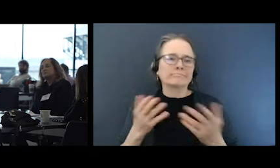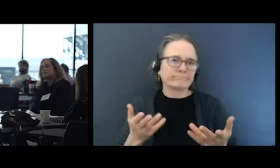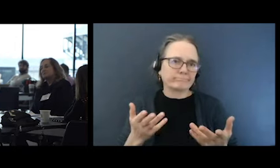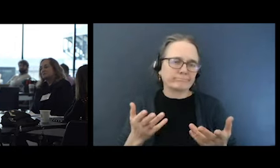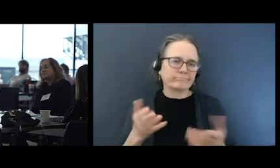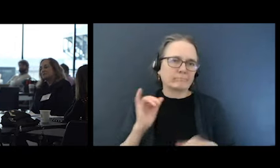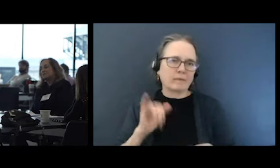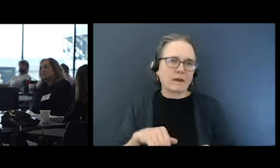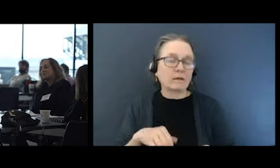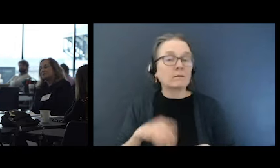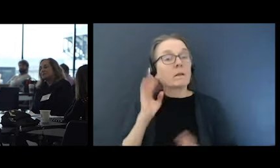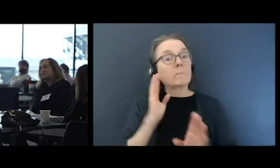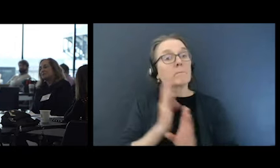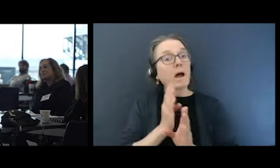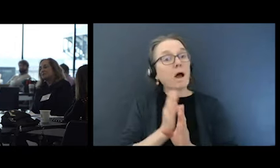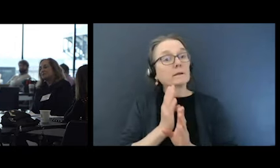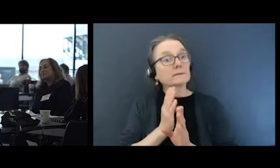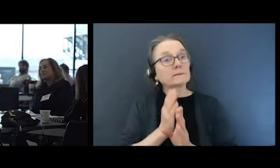maybe I think,